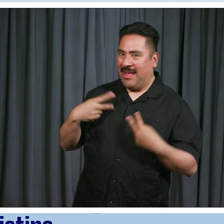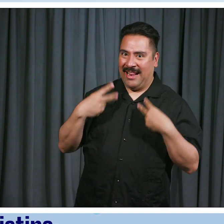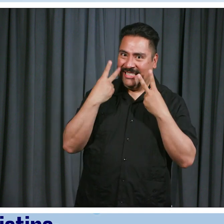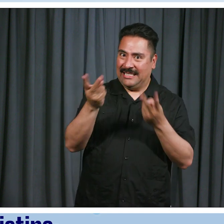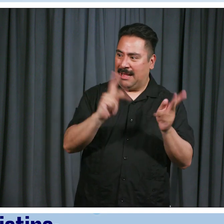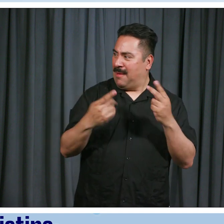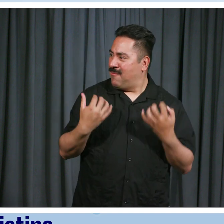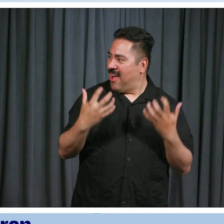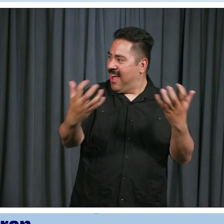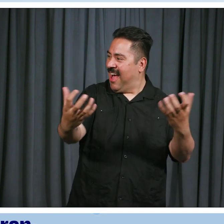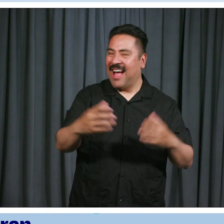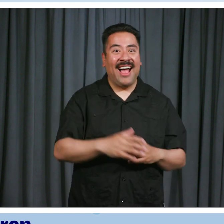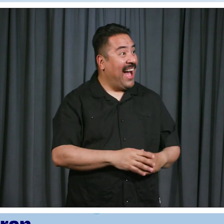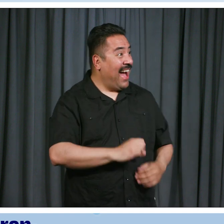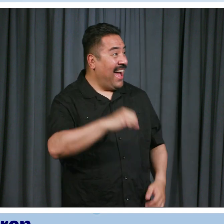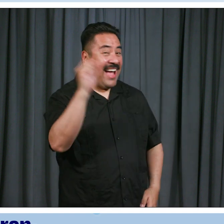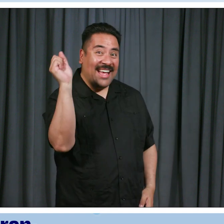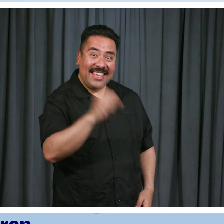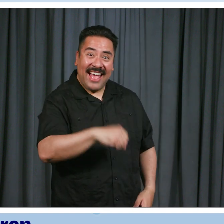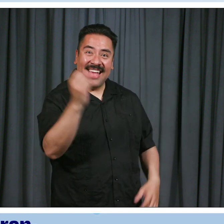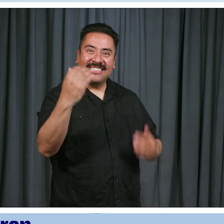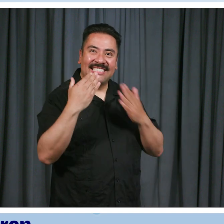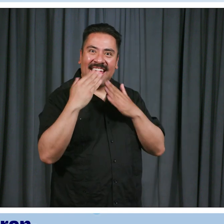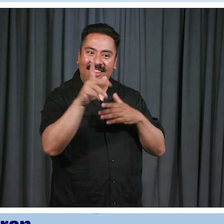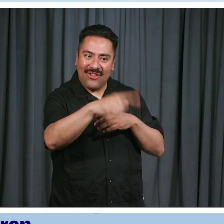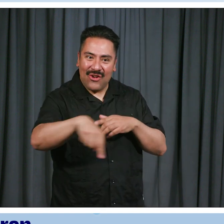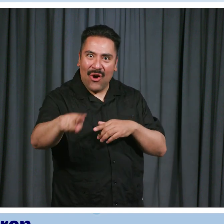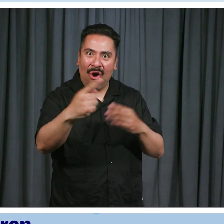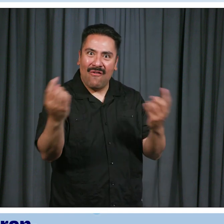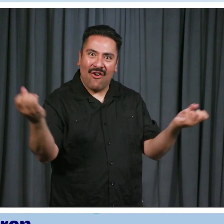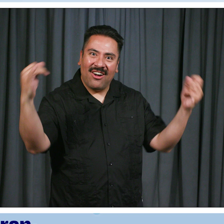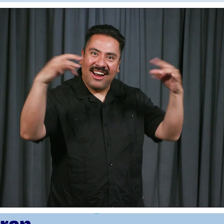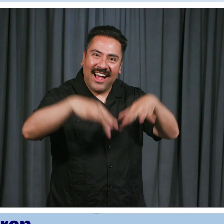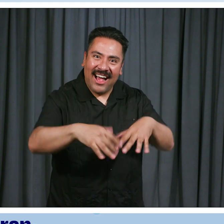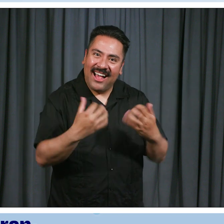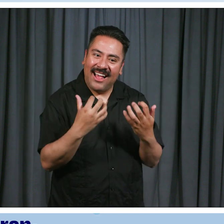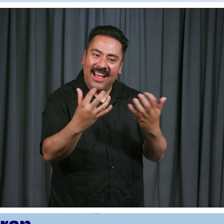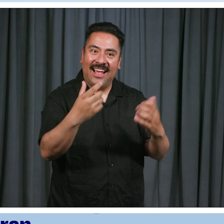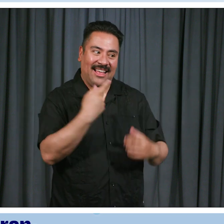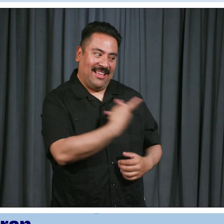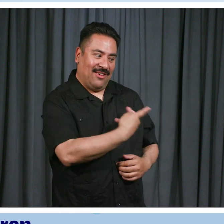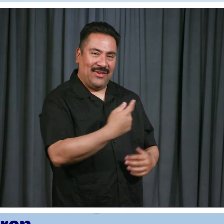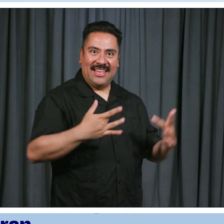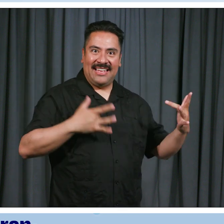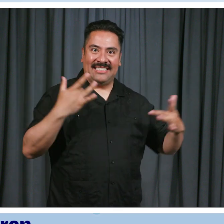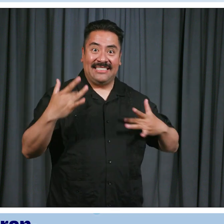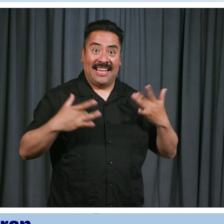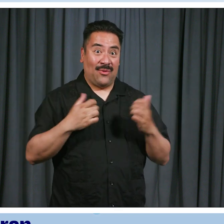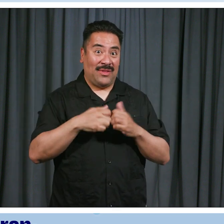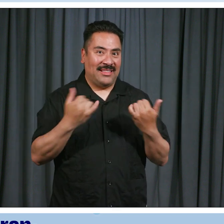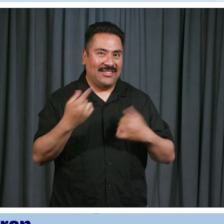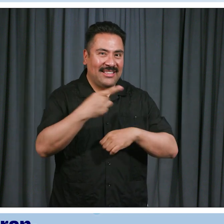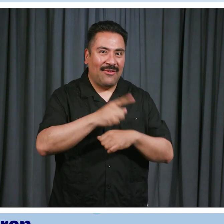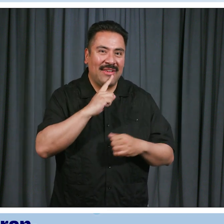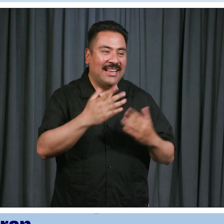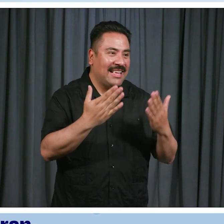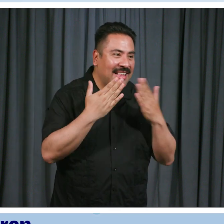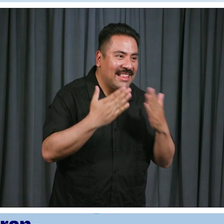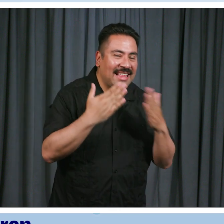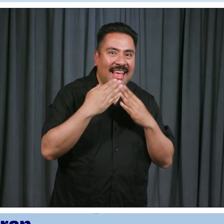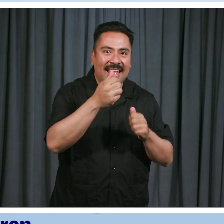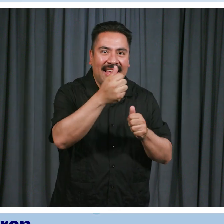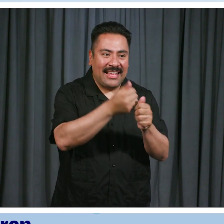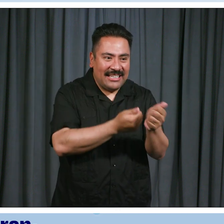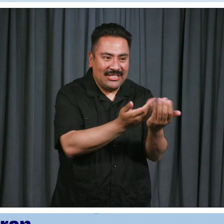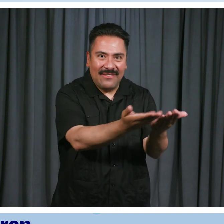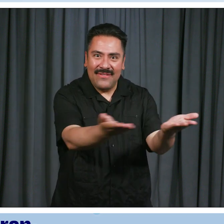we have built. Yes. Thank you all for coming. We are very excited by this, and we appreciate each and every one